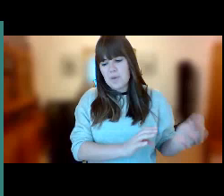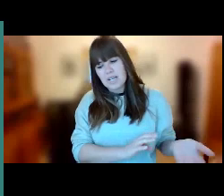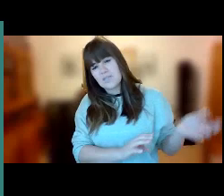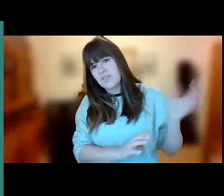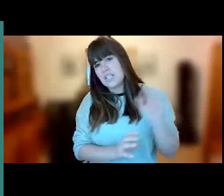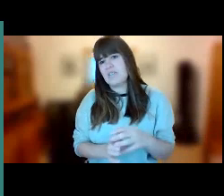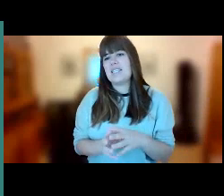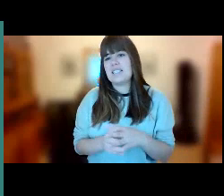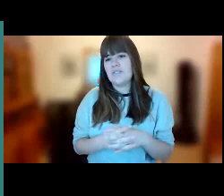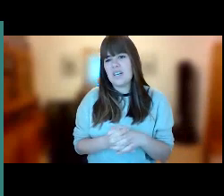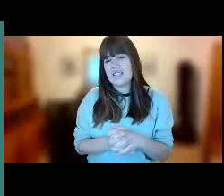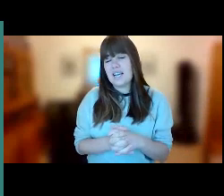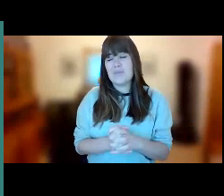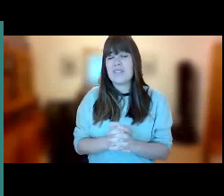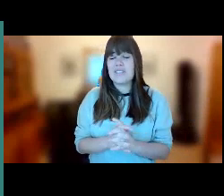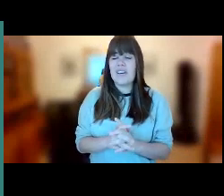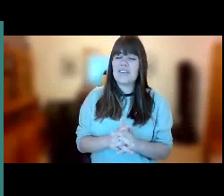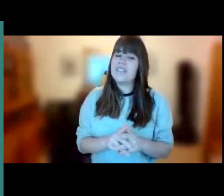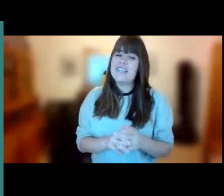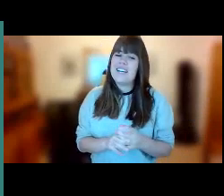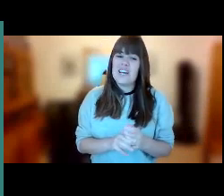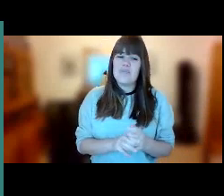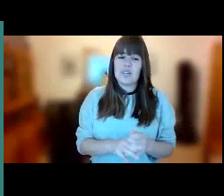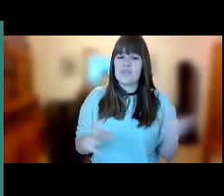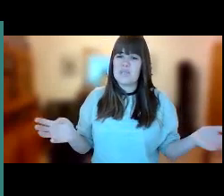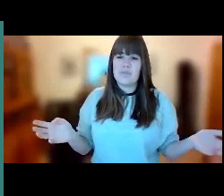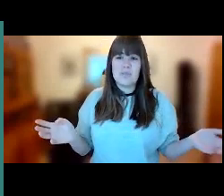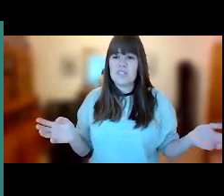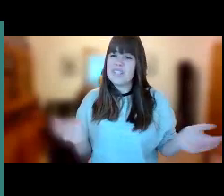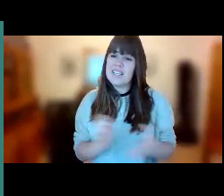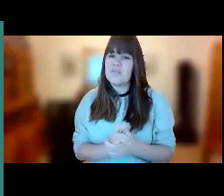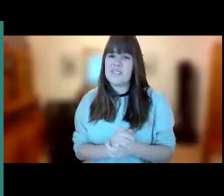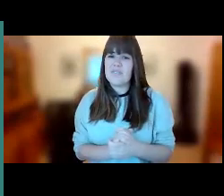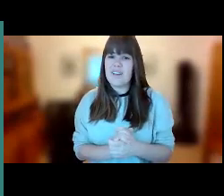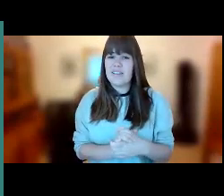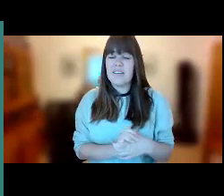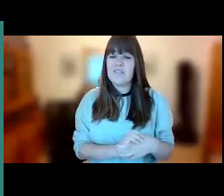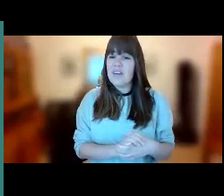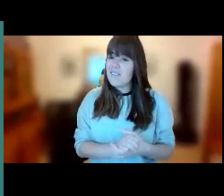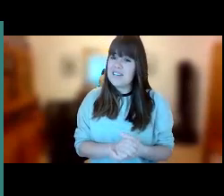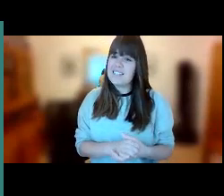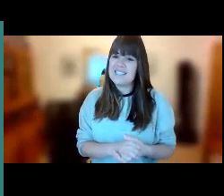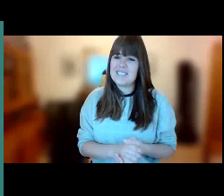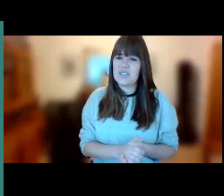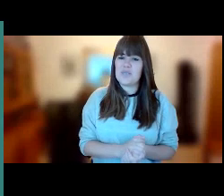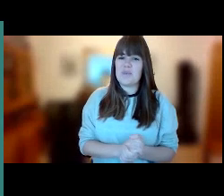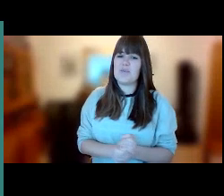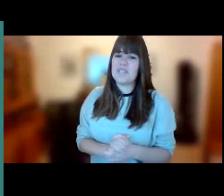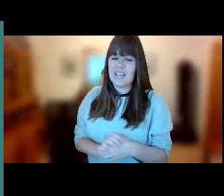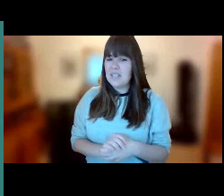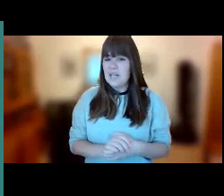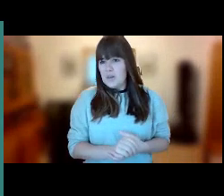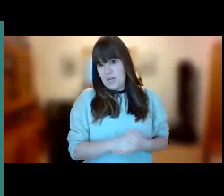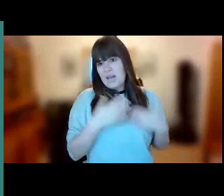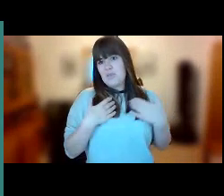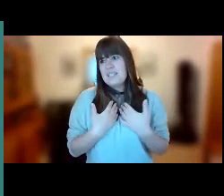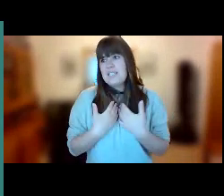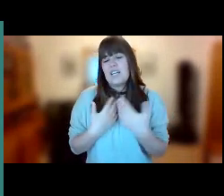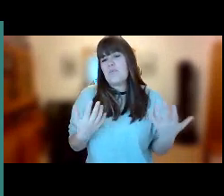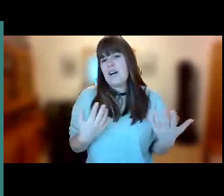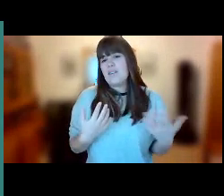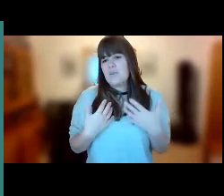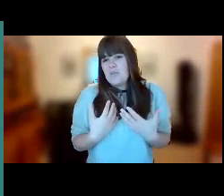whether it should be person first or identity first. And it was so across the board. It was very varied. Lots of people would say, well, I